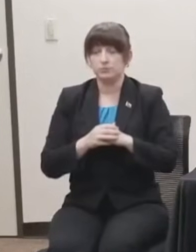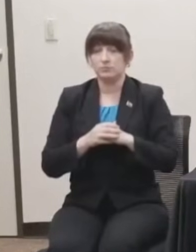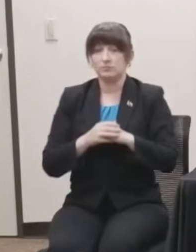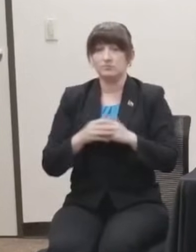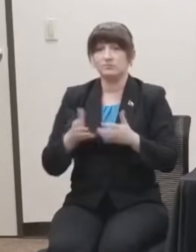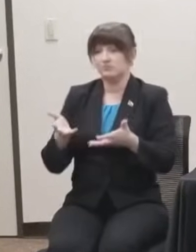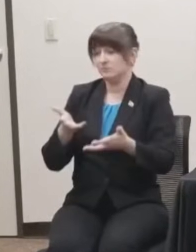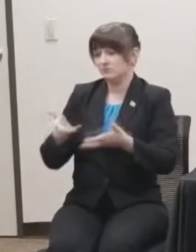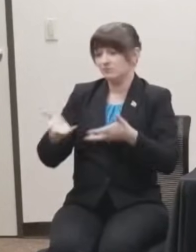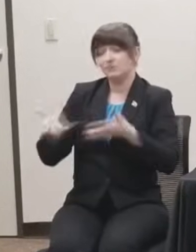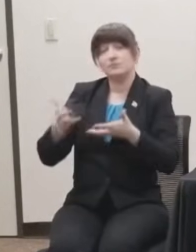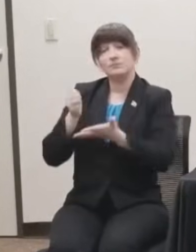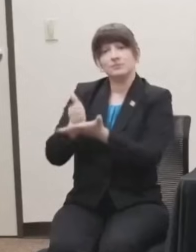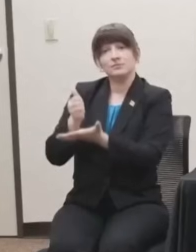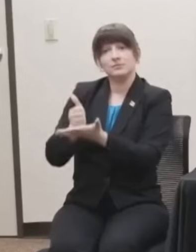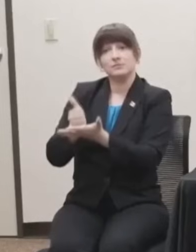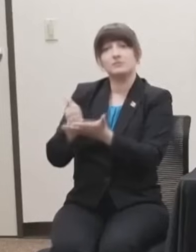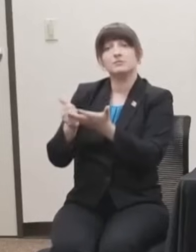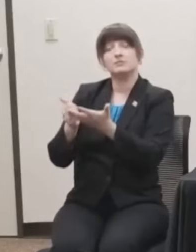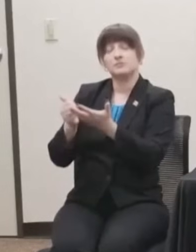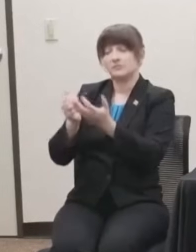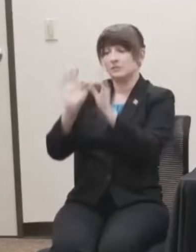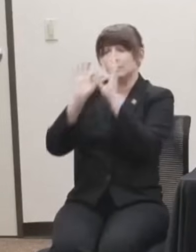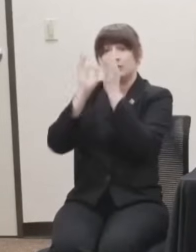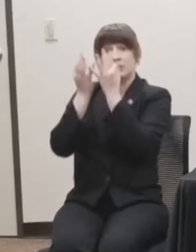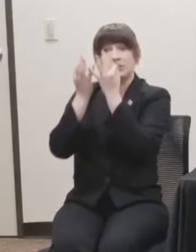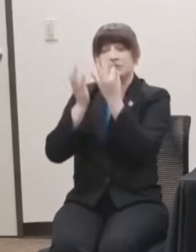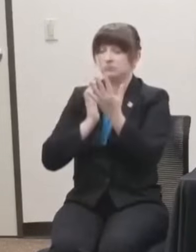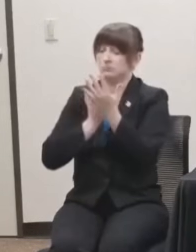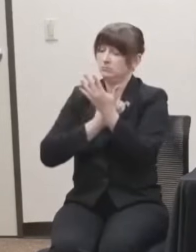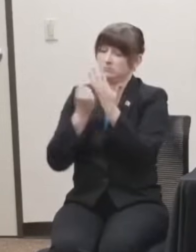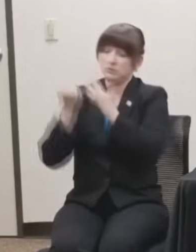no higher priority for us than finding those children.